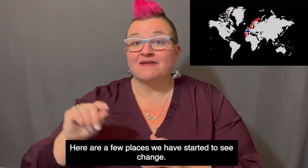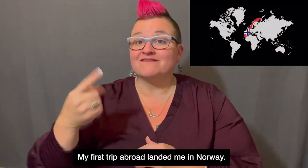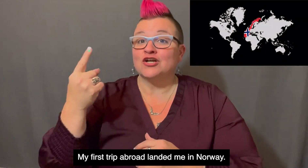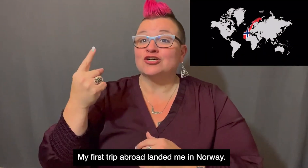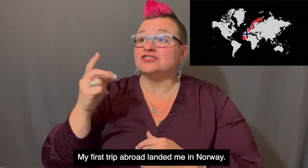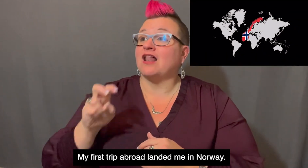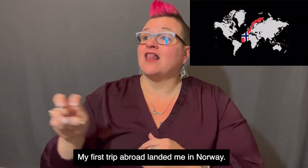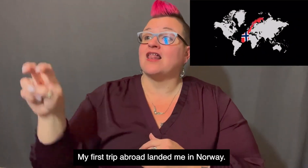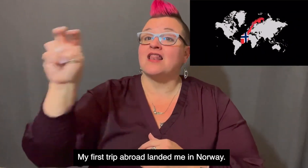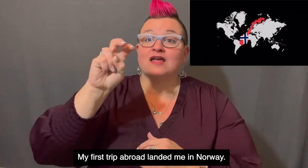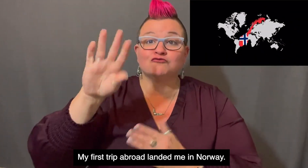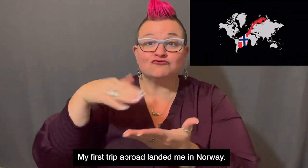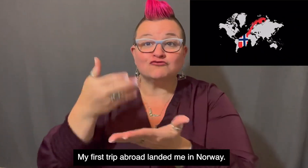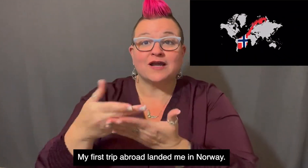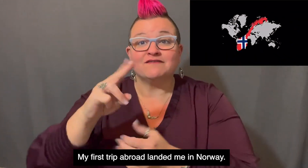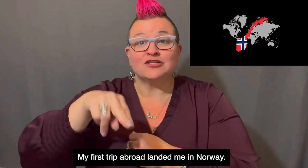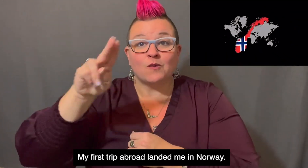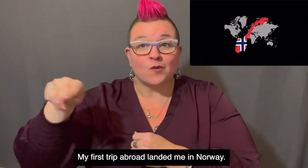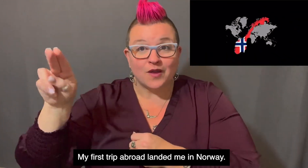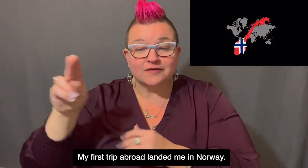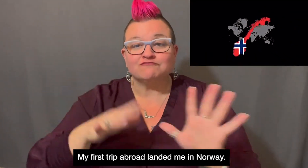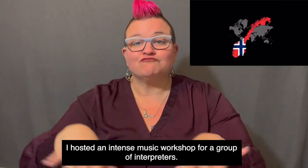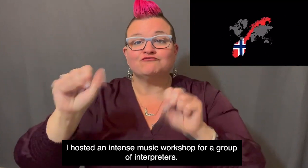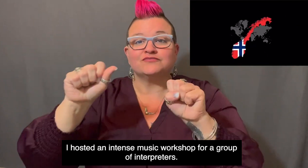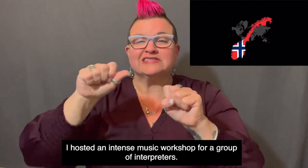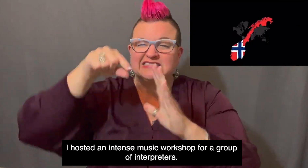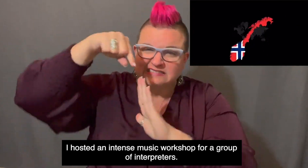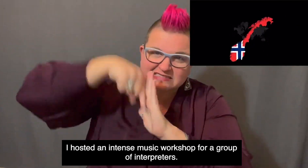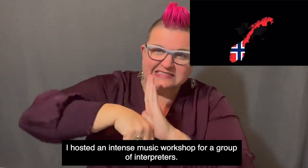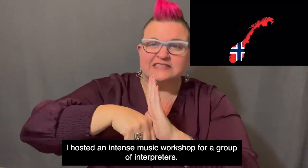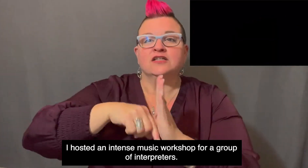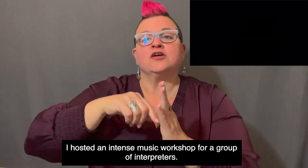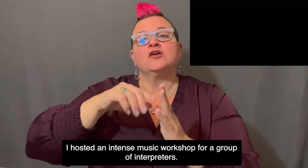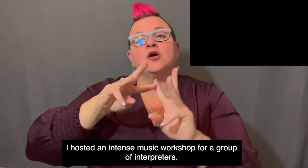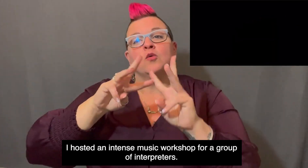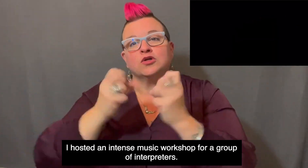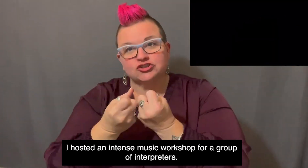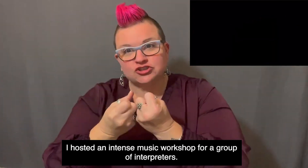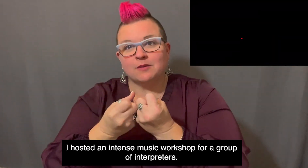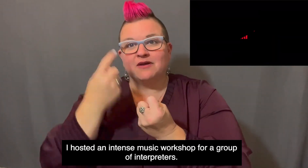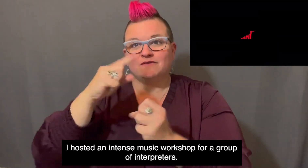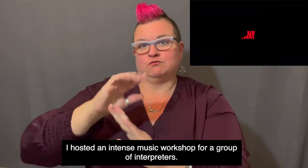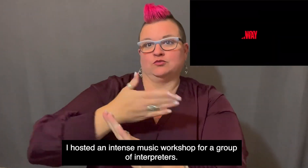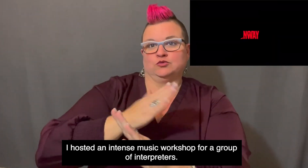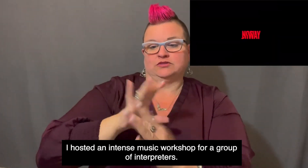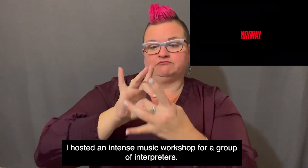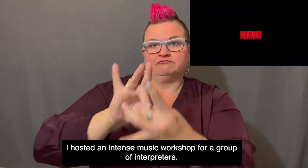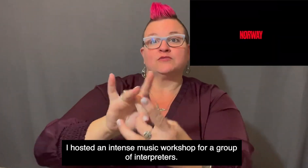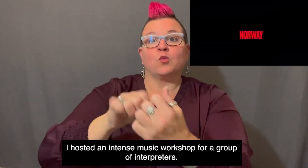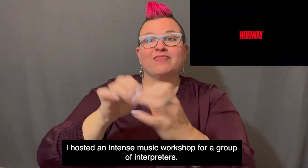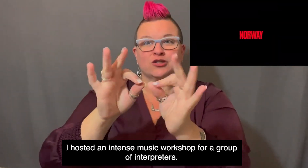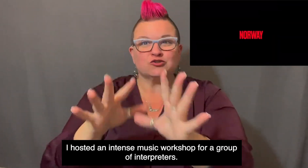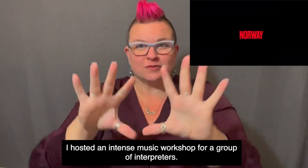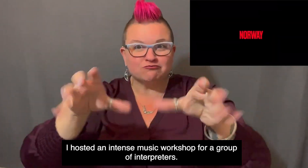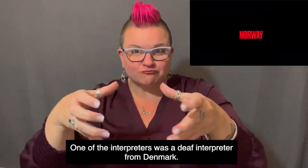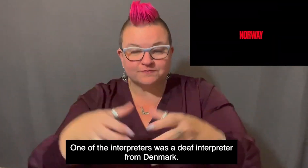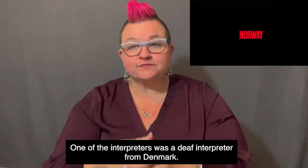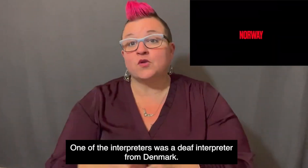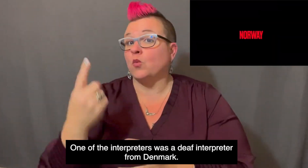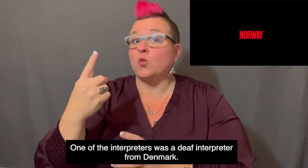My first trip abroad landed me in Norway. I hosted an intense music workshop for a group of interpreters. One of the interpreters